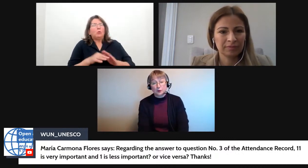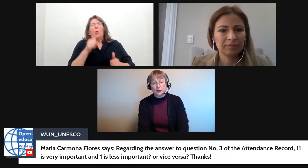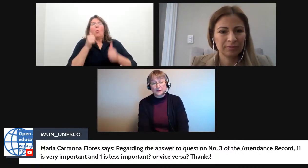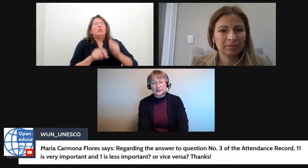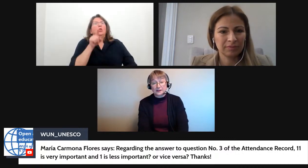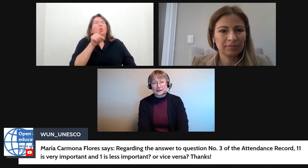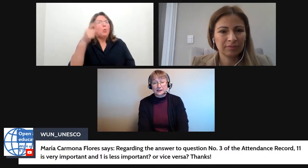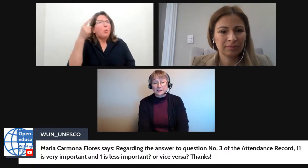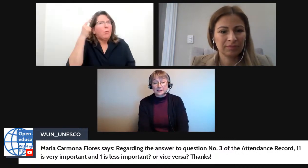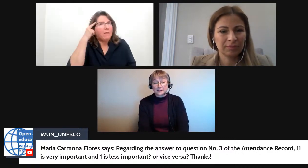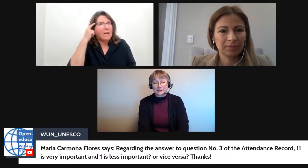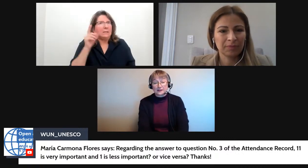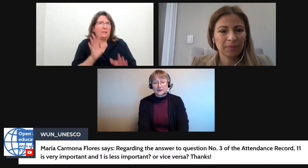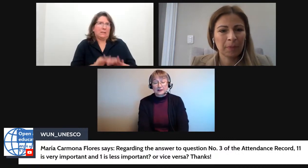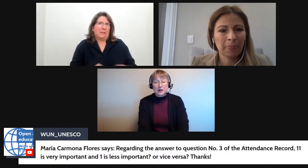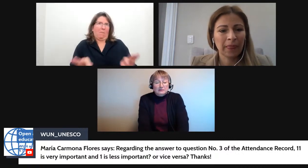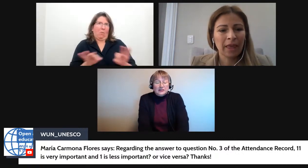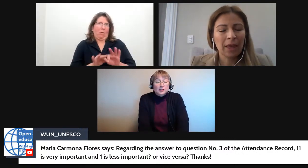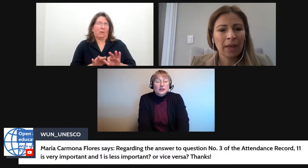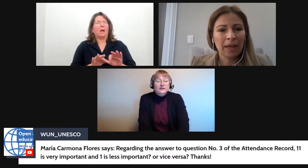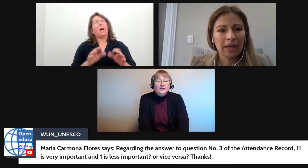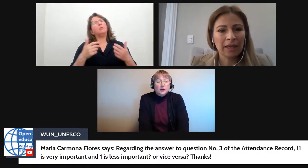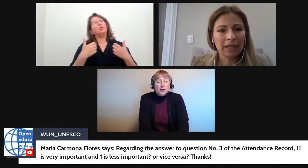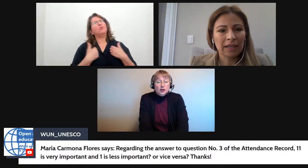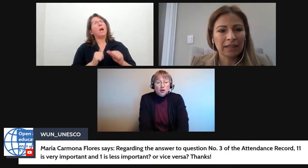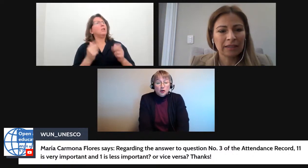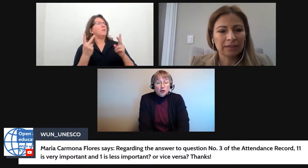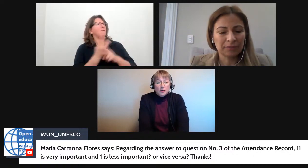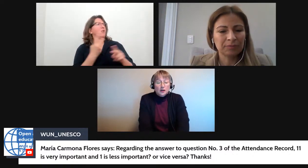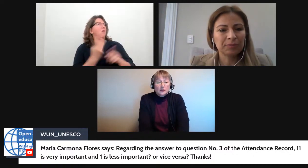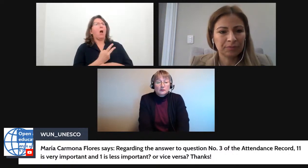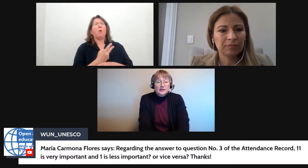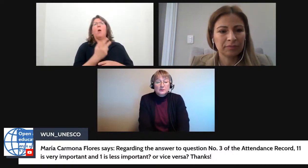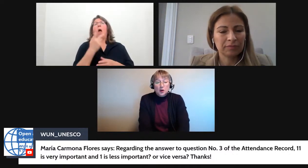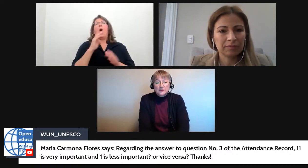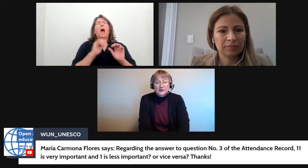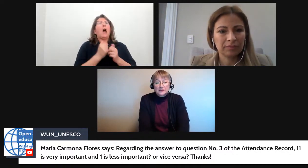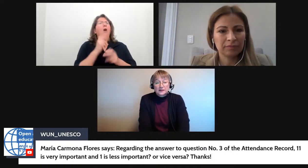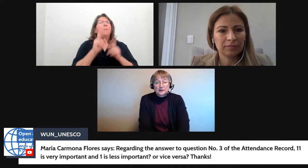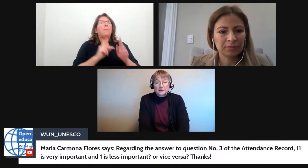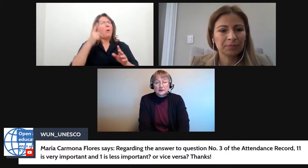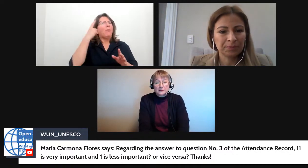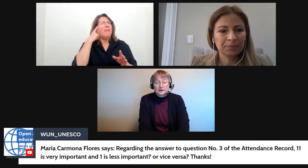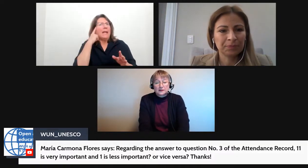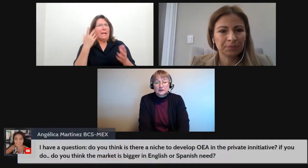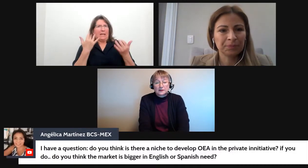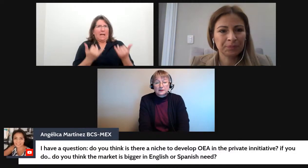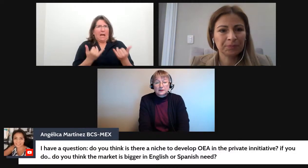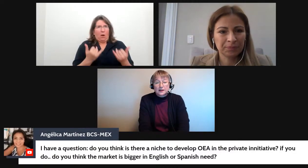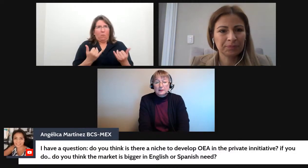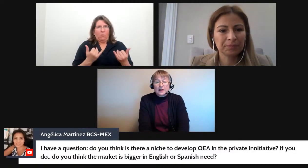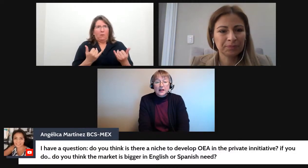less important. I'm just looking for your responses.